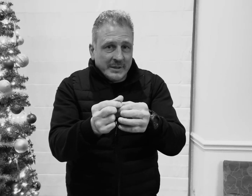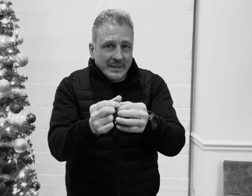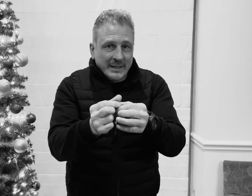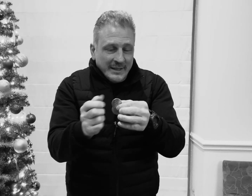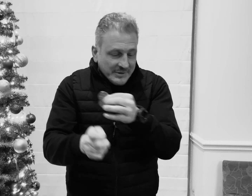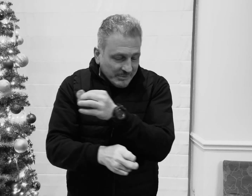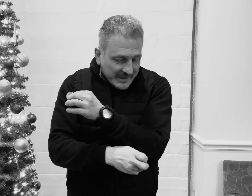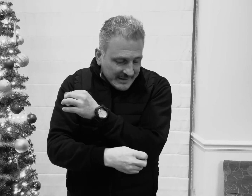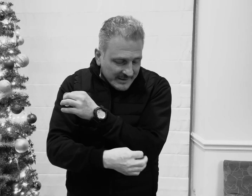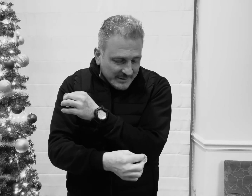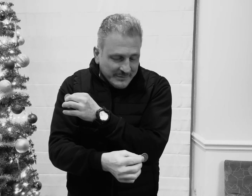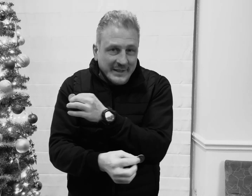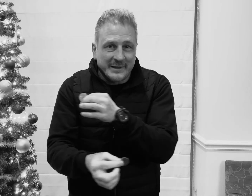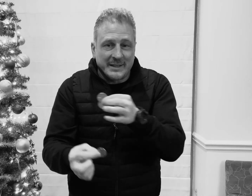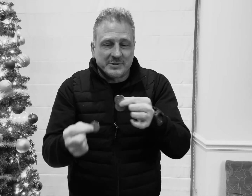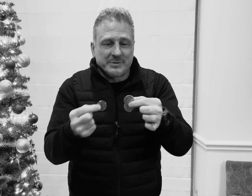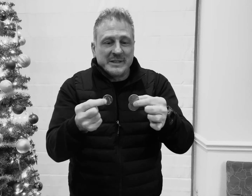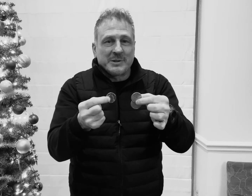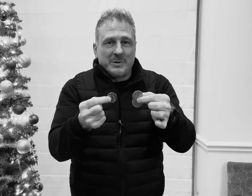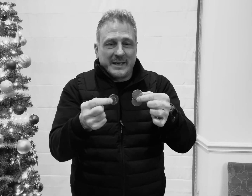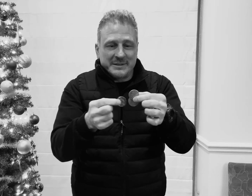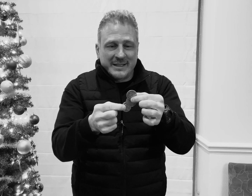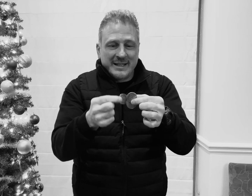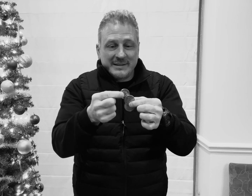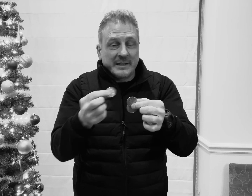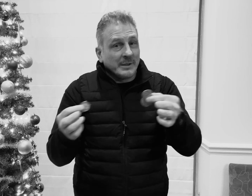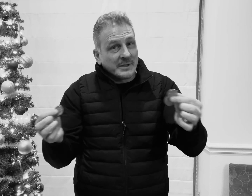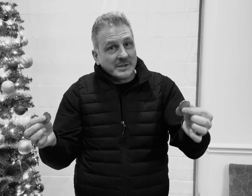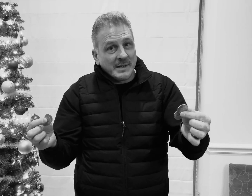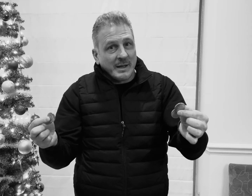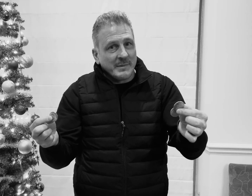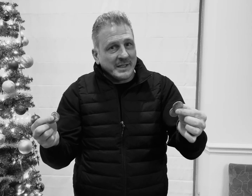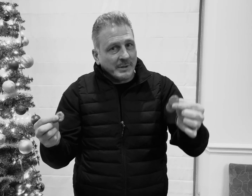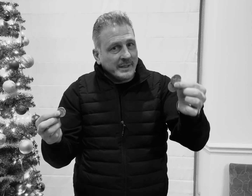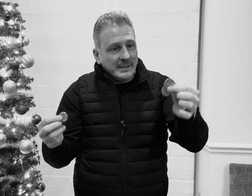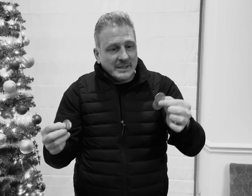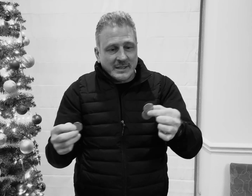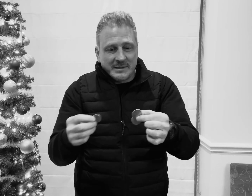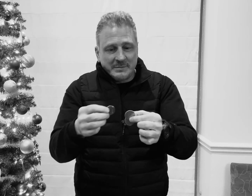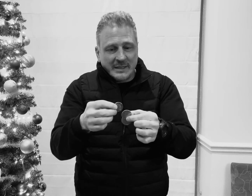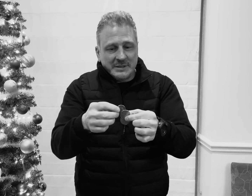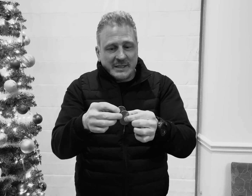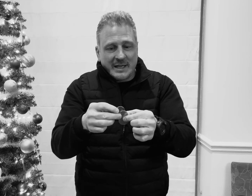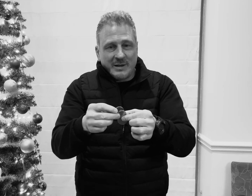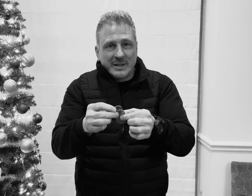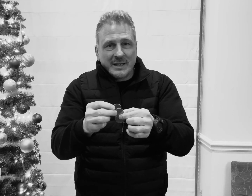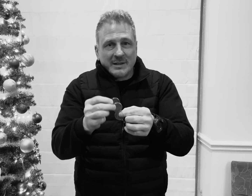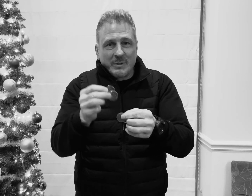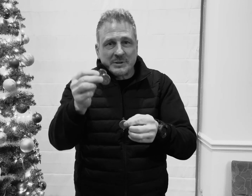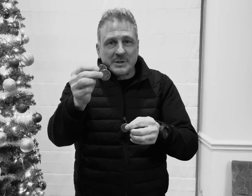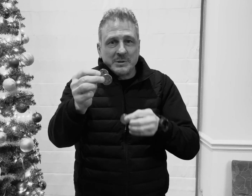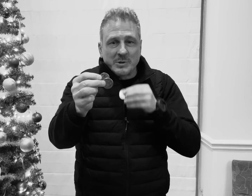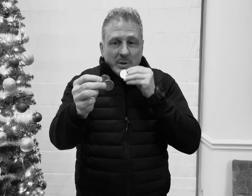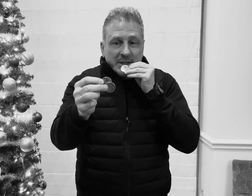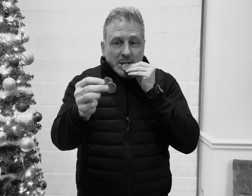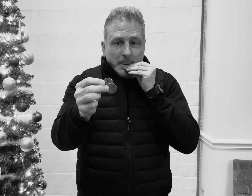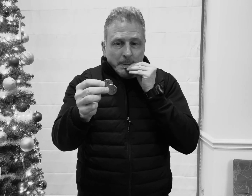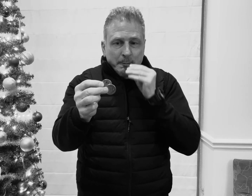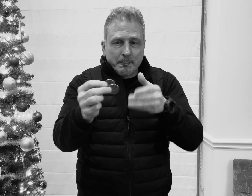The night's young, and it's just begun, that she puts her hand in my